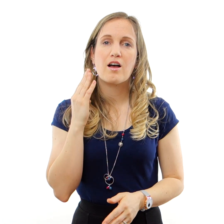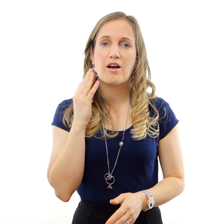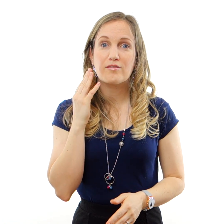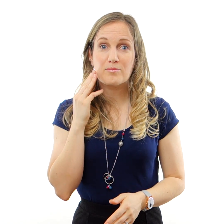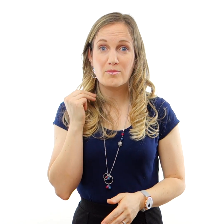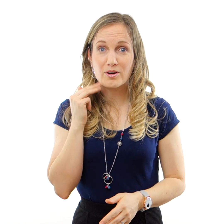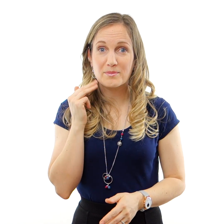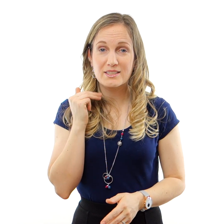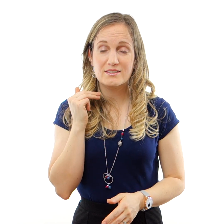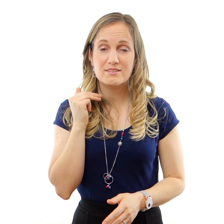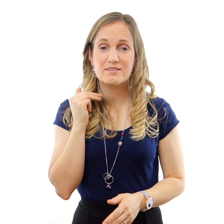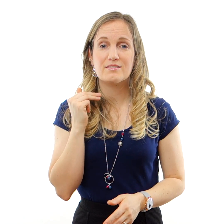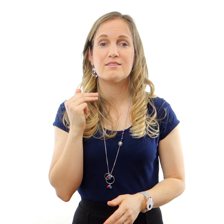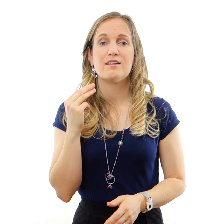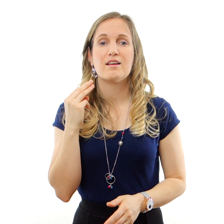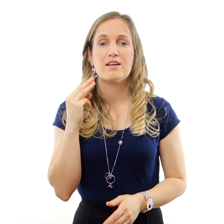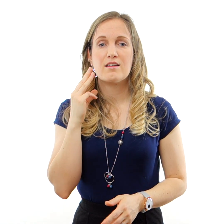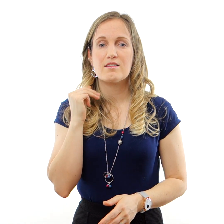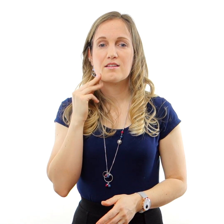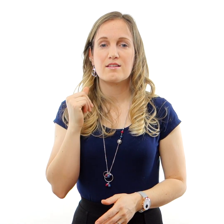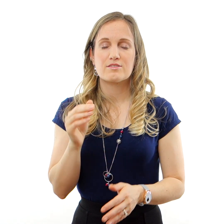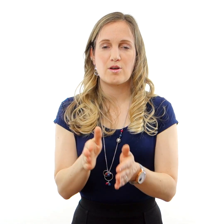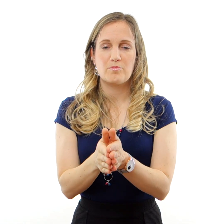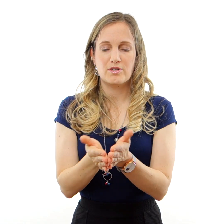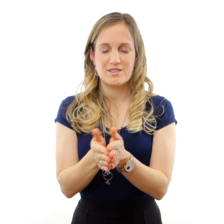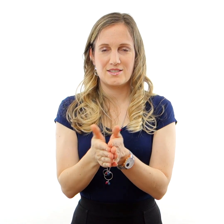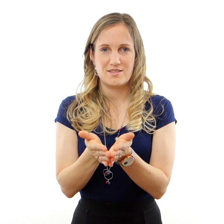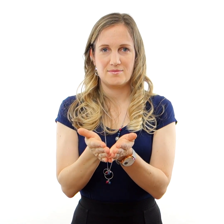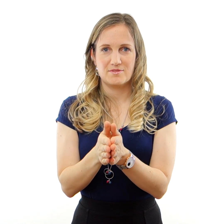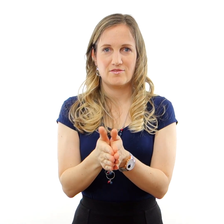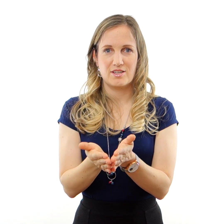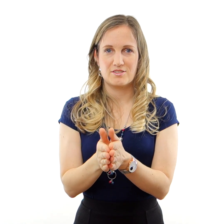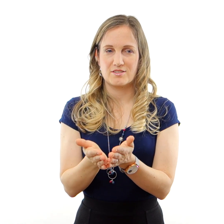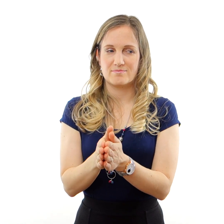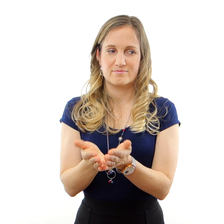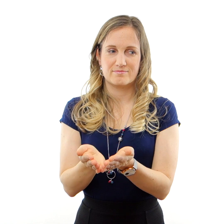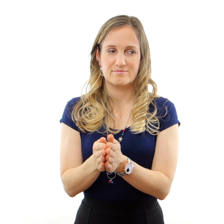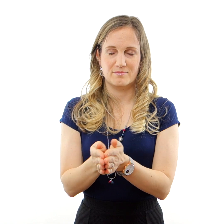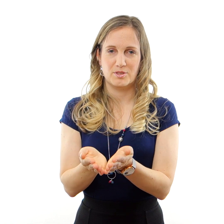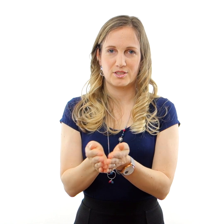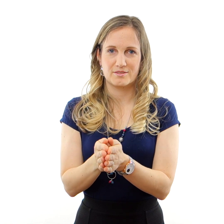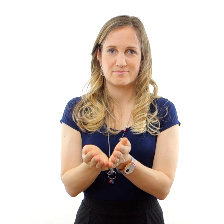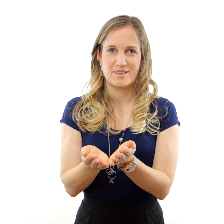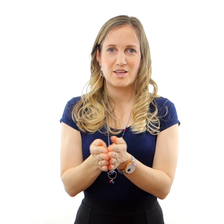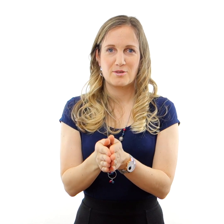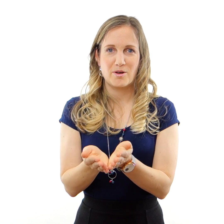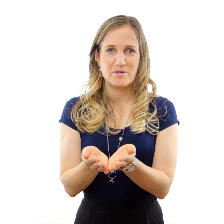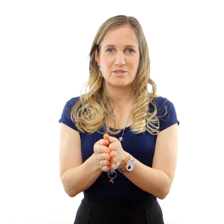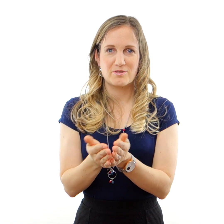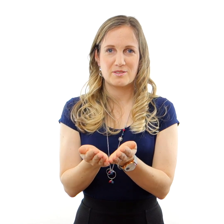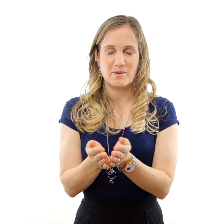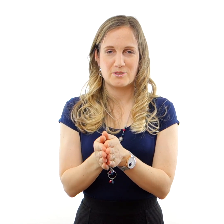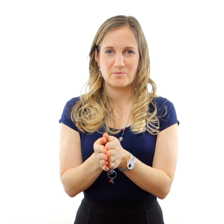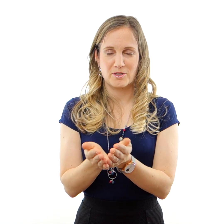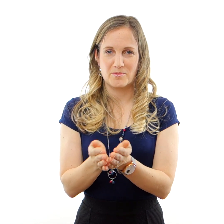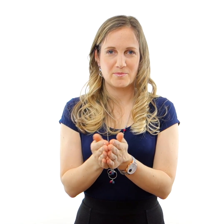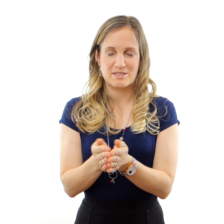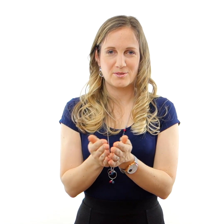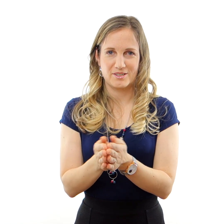of Mormon. So book is easy. It's fun. It's just book. You probably already know this by doing Book of Mormon stories.